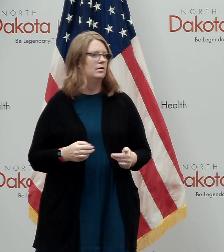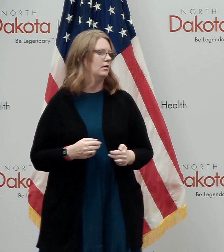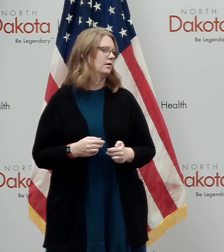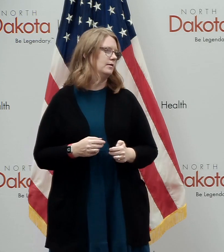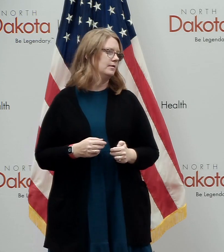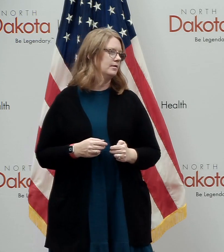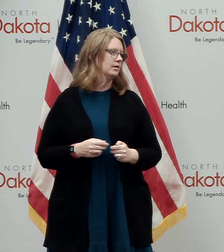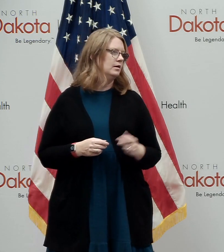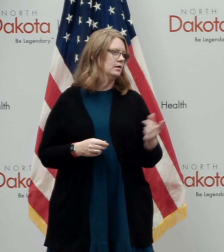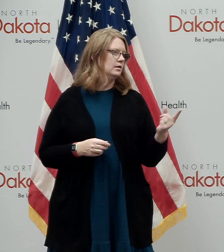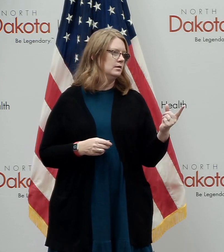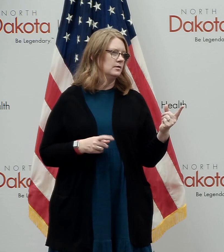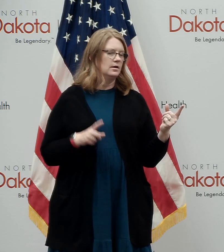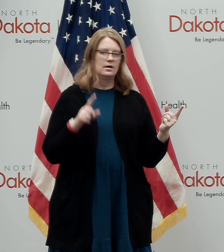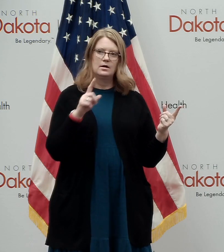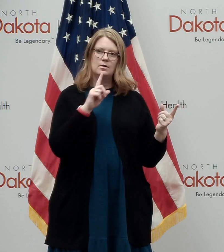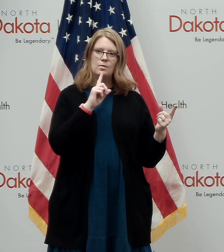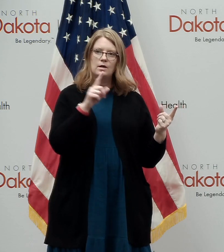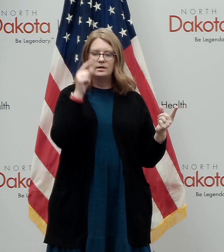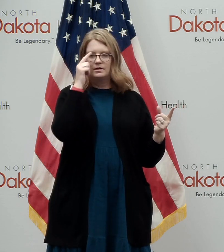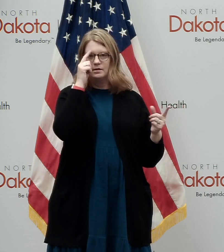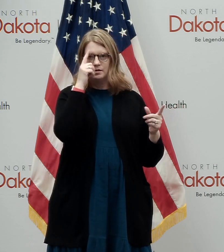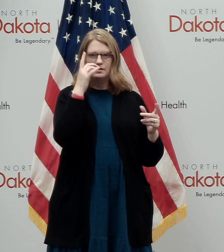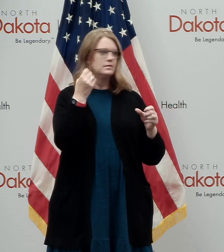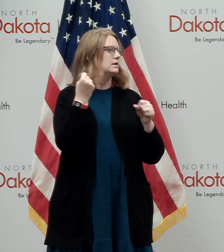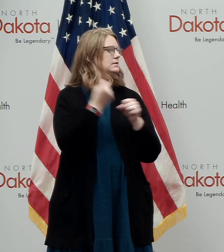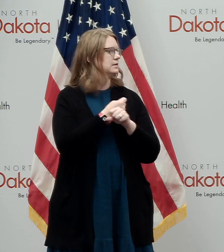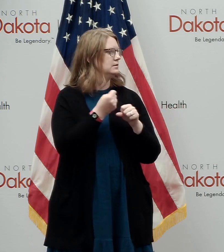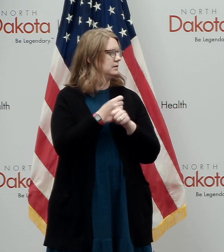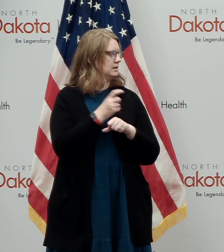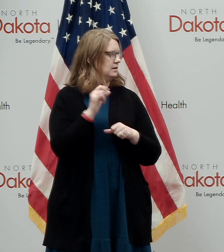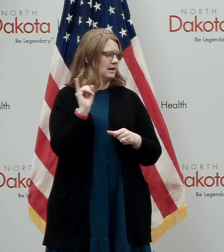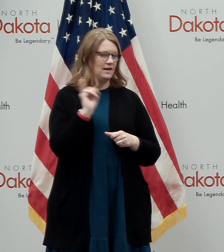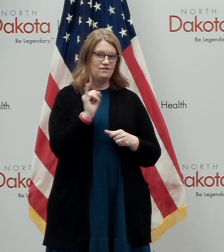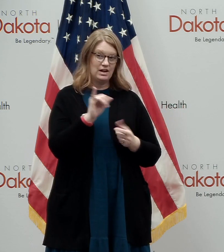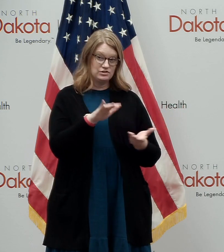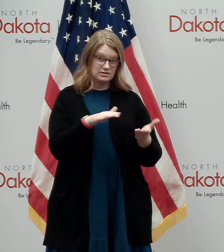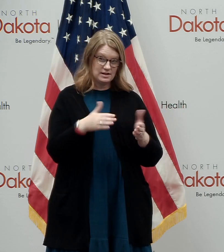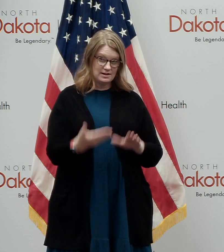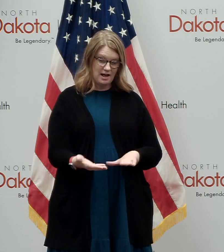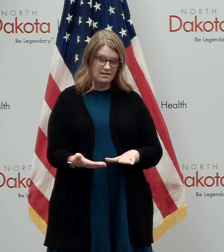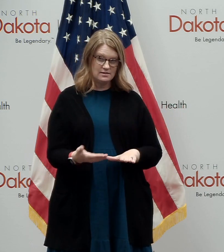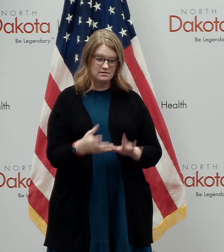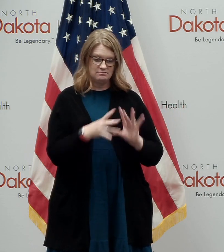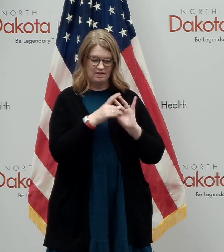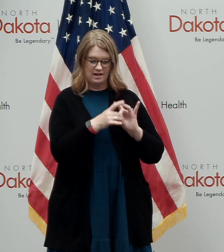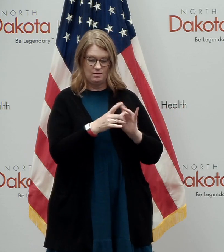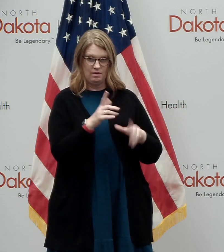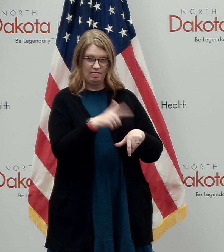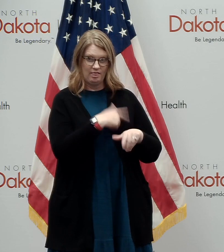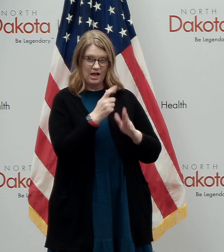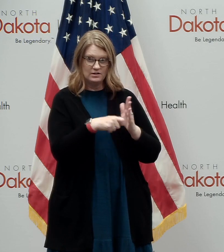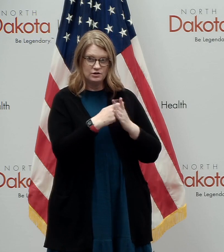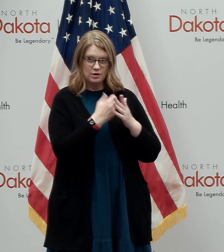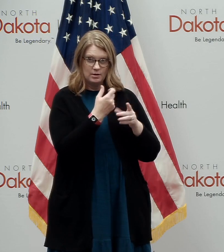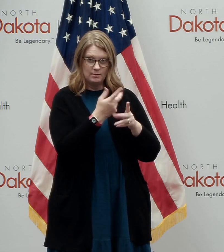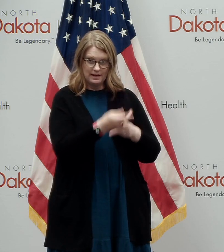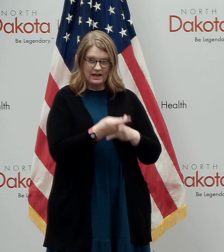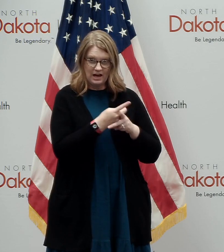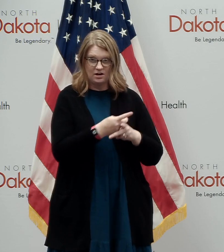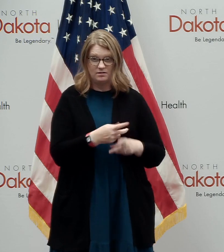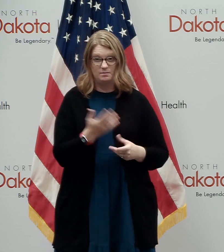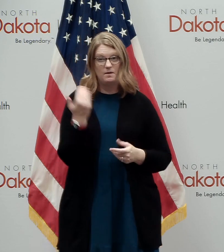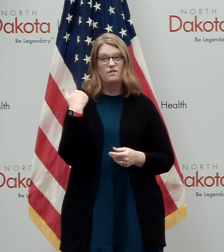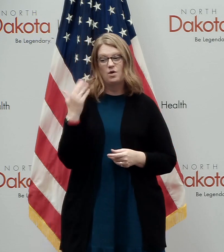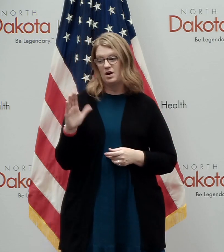sort of, again, the somber statistics of both infections and deaths in long-term care, we had some early outbreaks in Cass